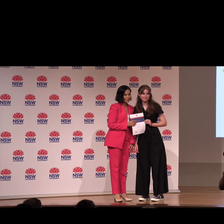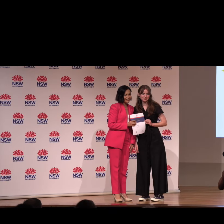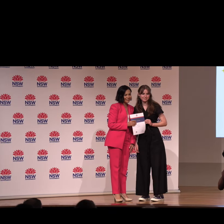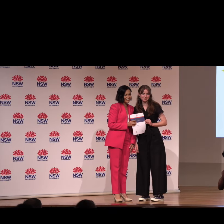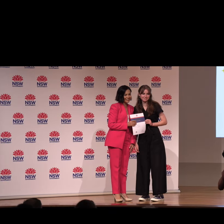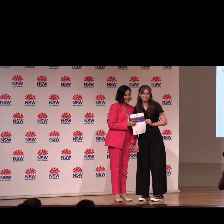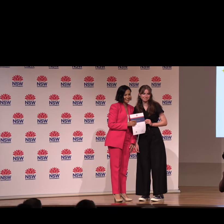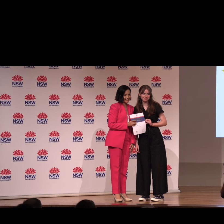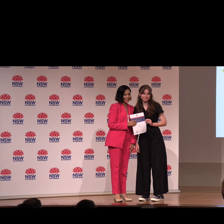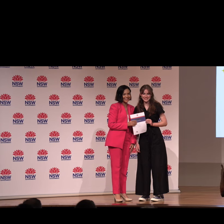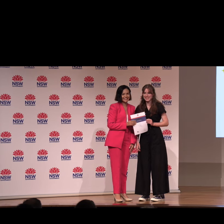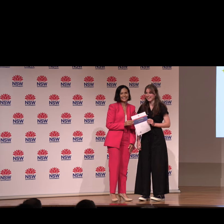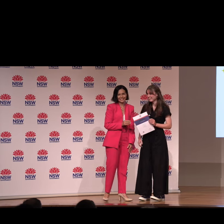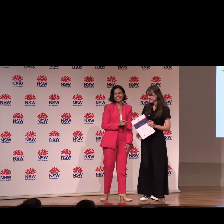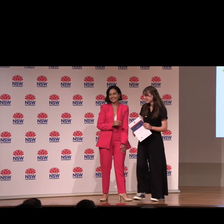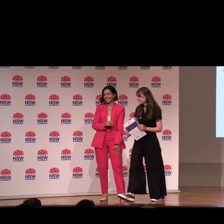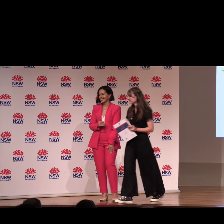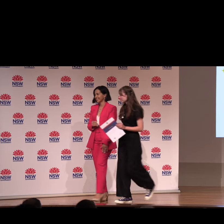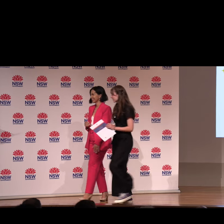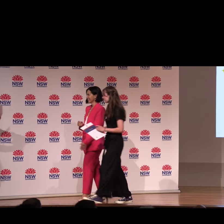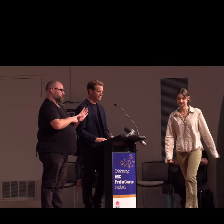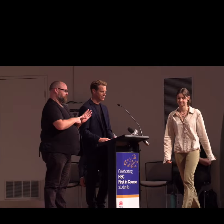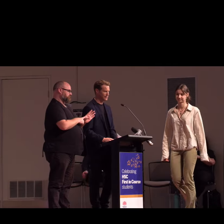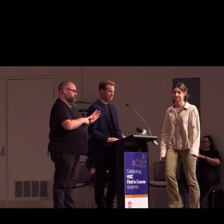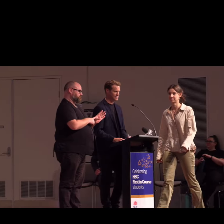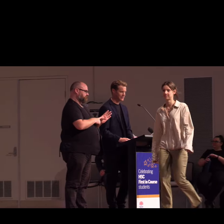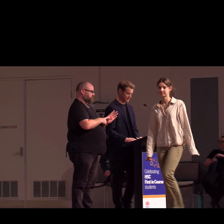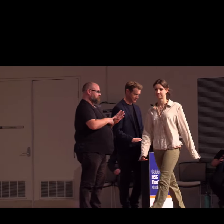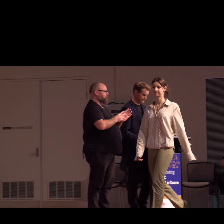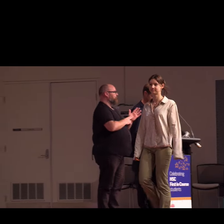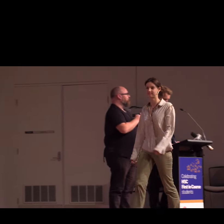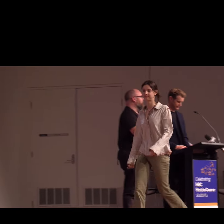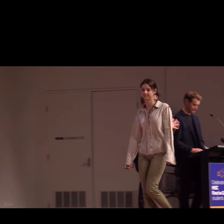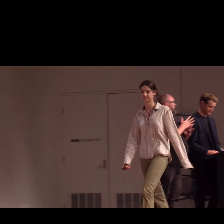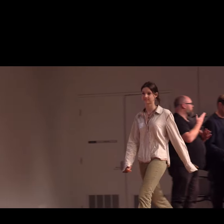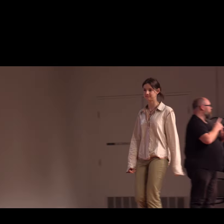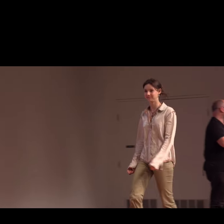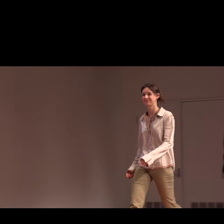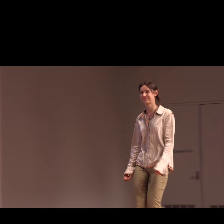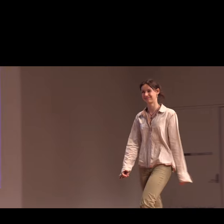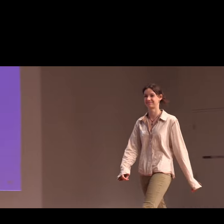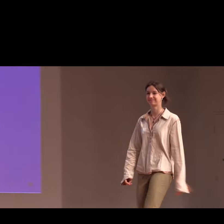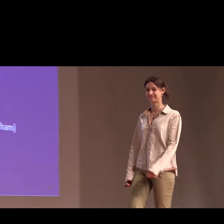In German continuers, Lily Rath, New South Wales School of Languages.